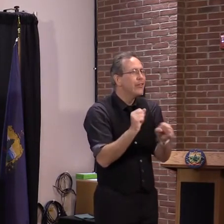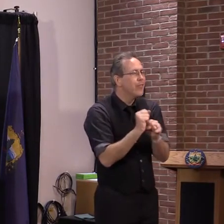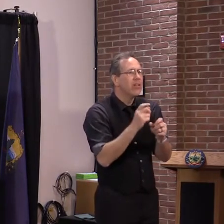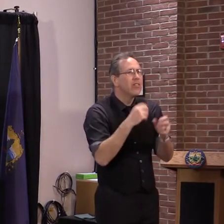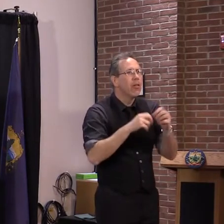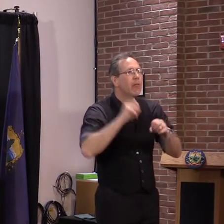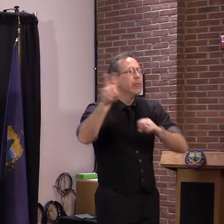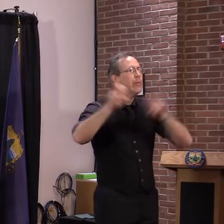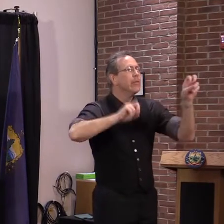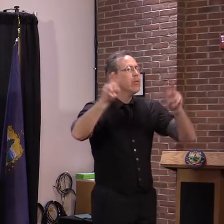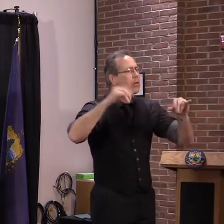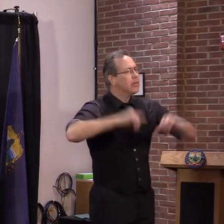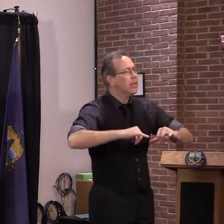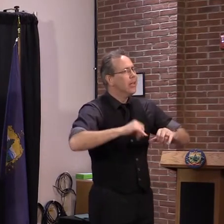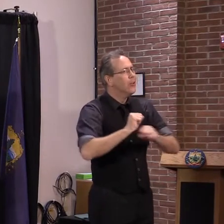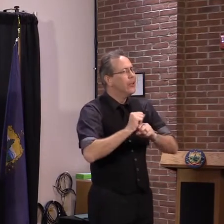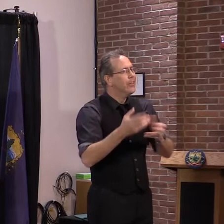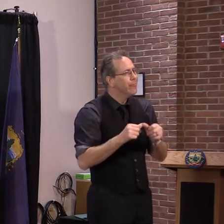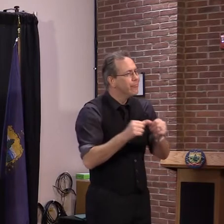people to stay as well.